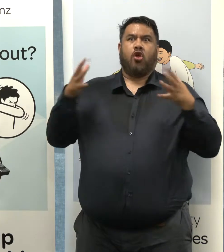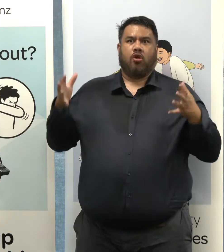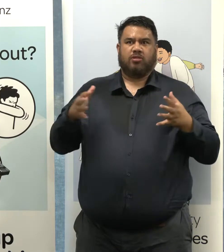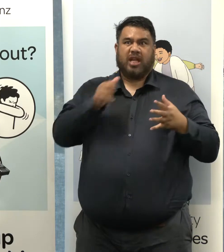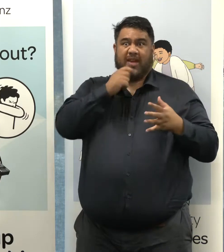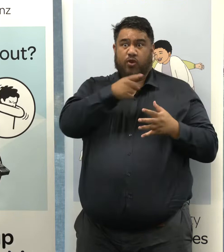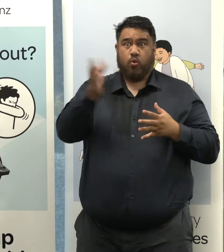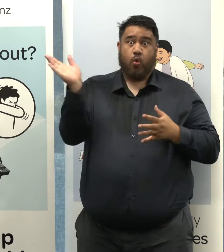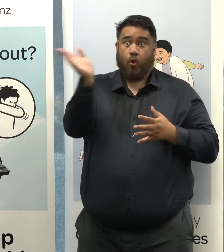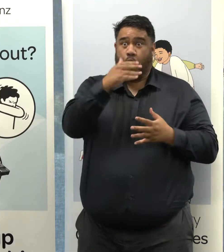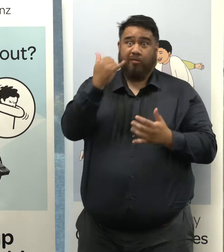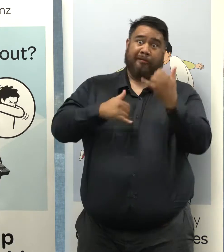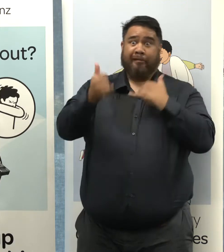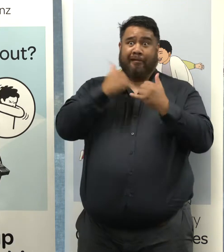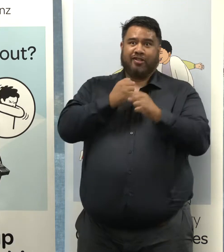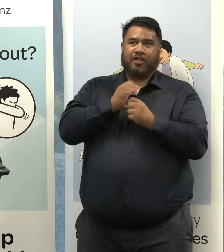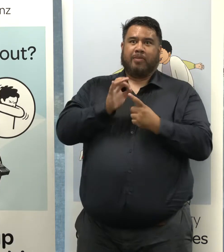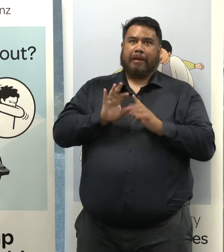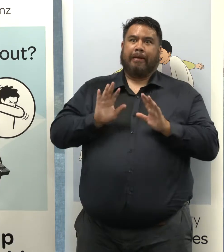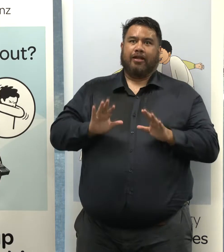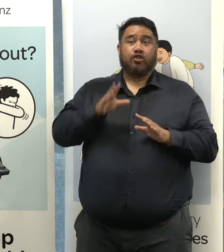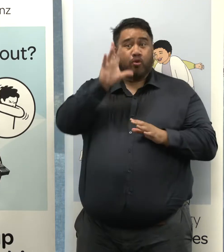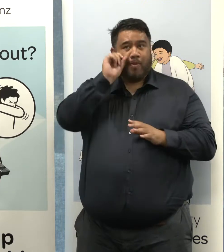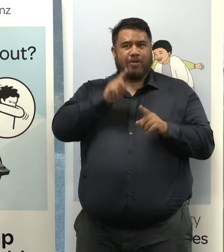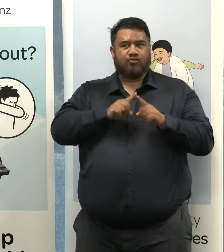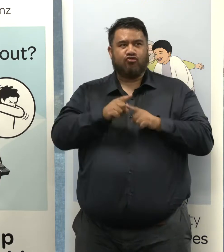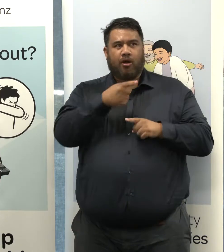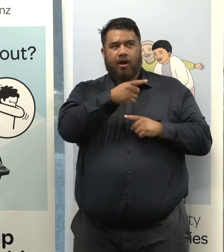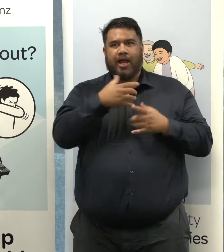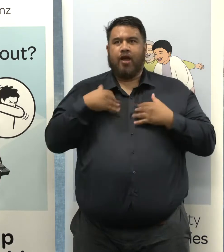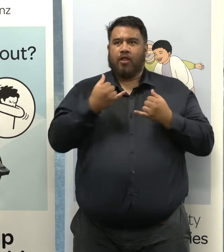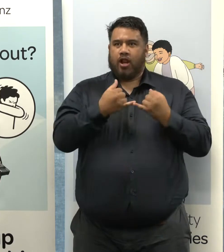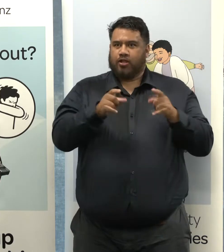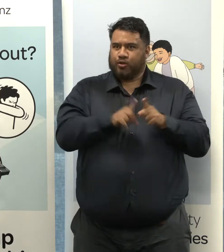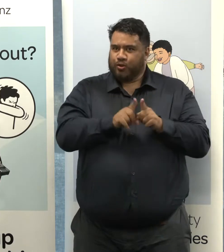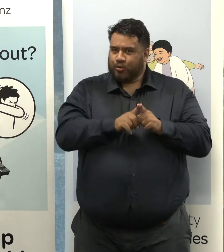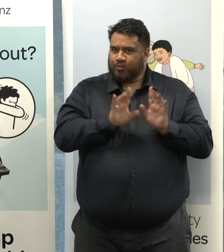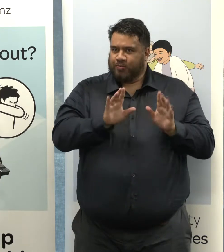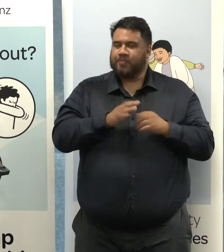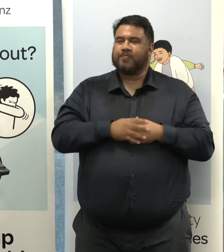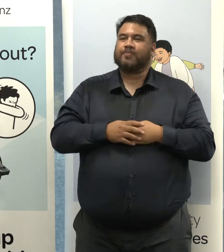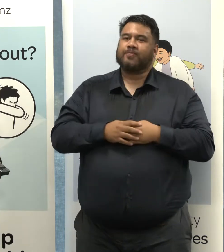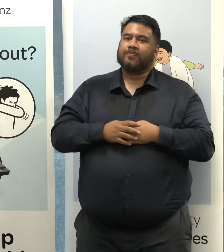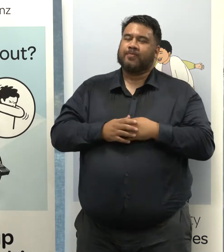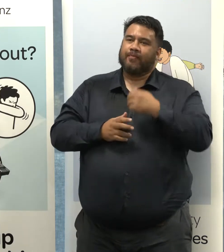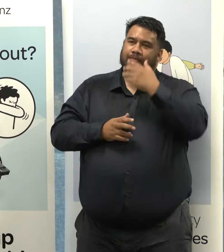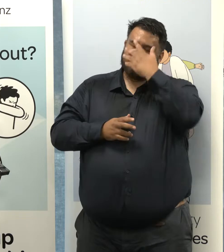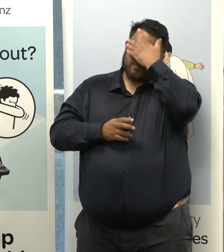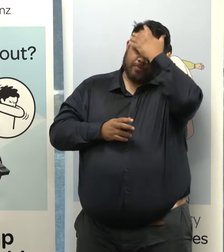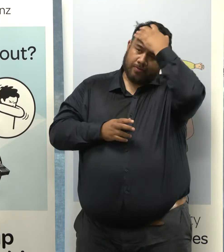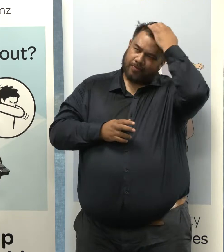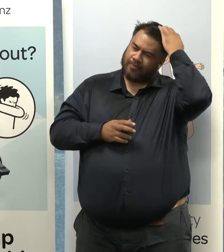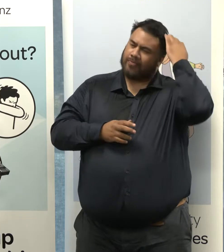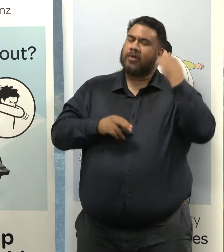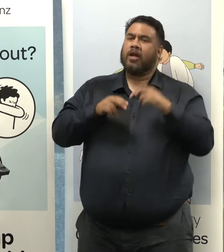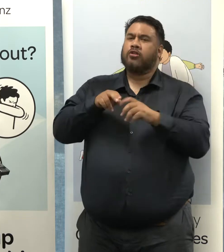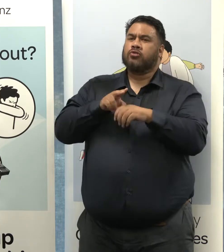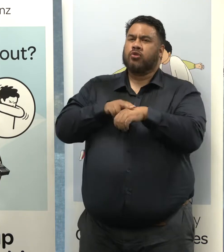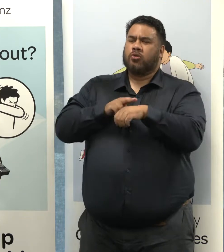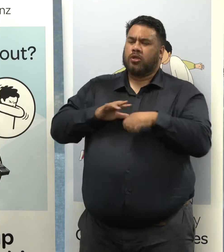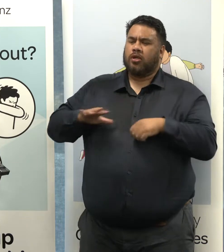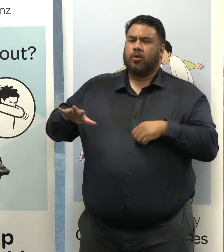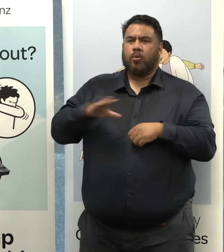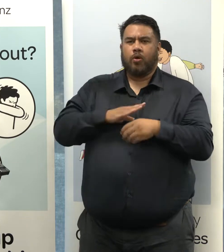So Healthline's also available. My colleagues want me to remind everyone that we are working really hard, doing our best for our